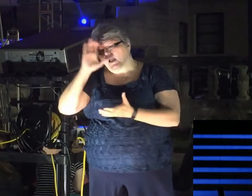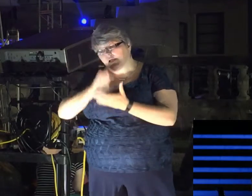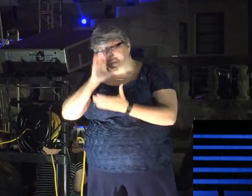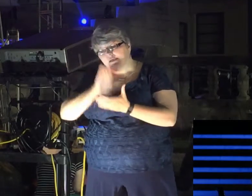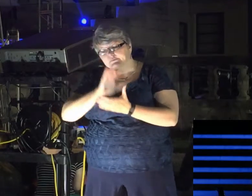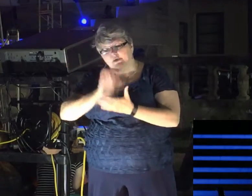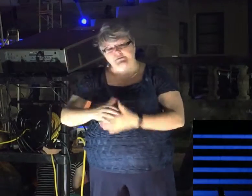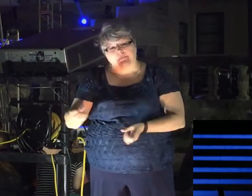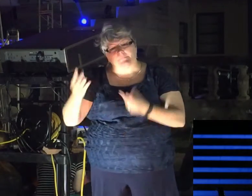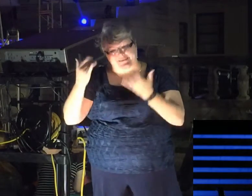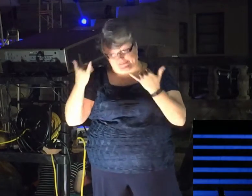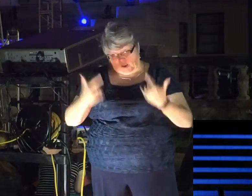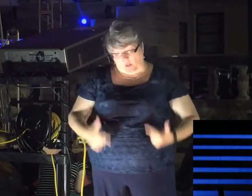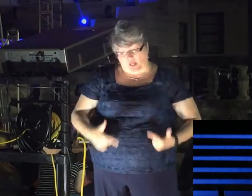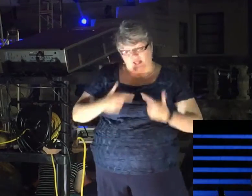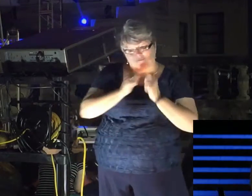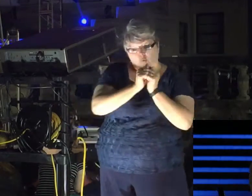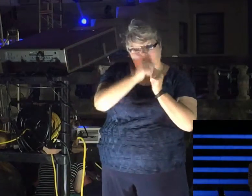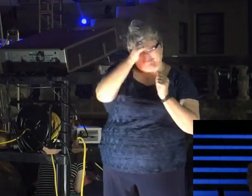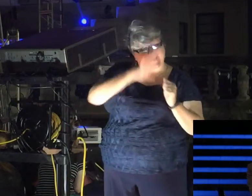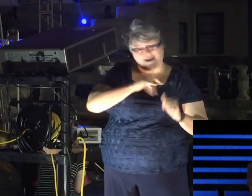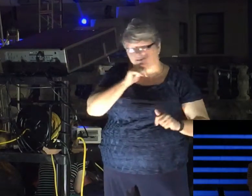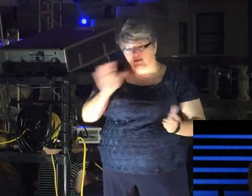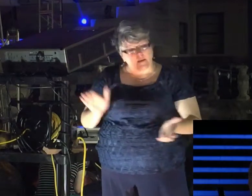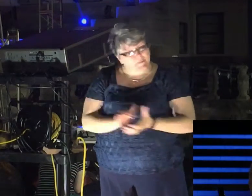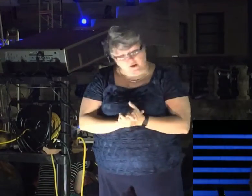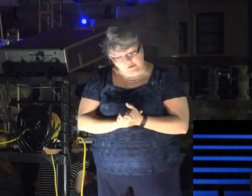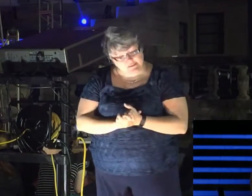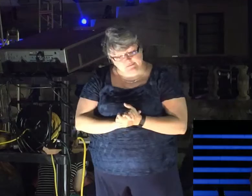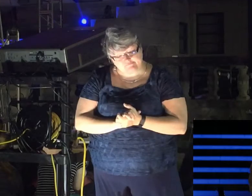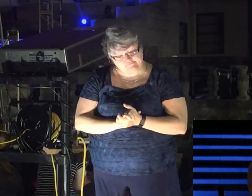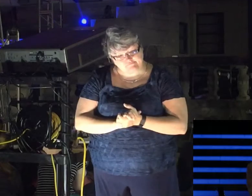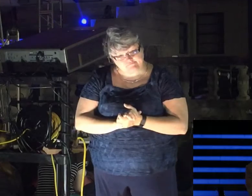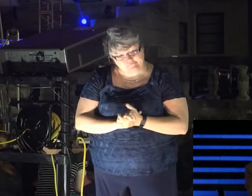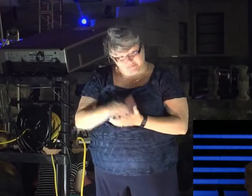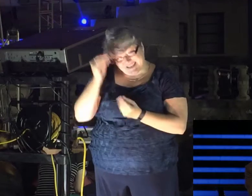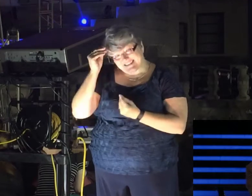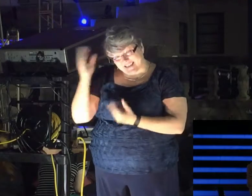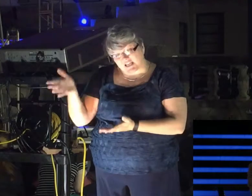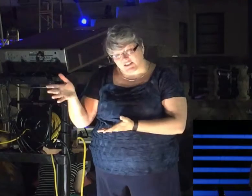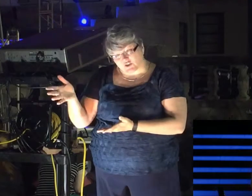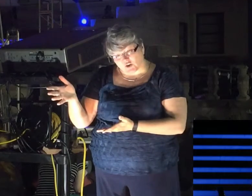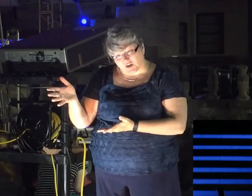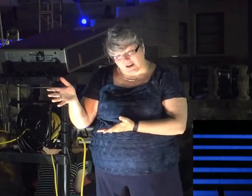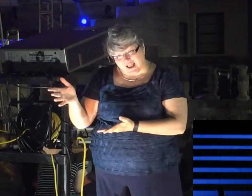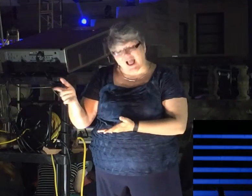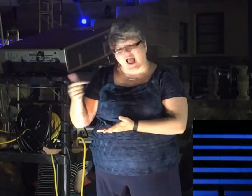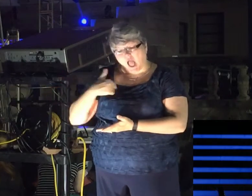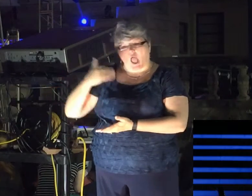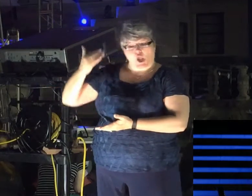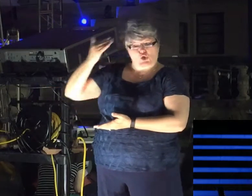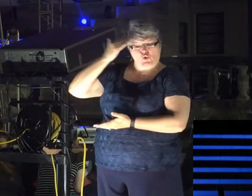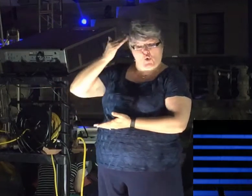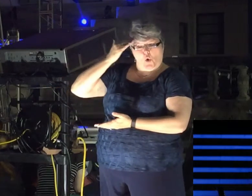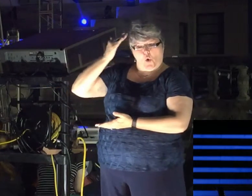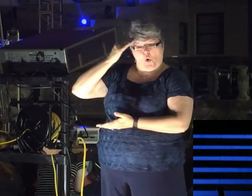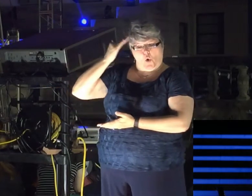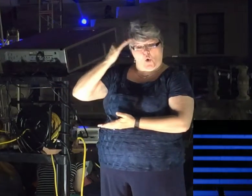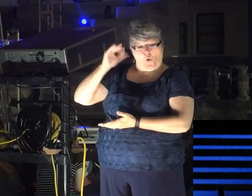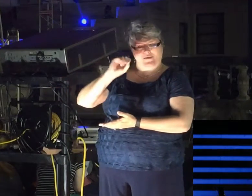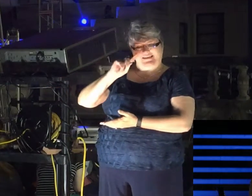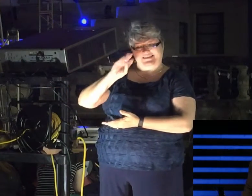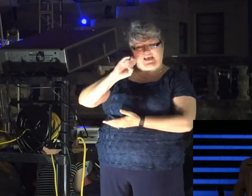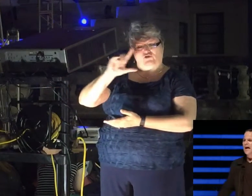had multiple husbands, and I know you're living with a guy now that's not your husband. What he says to her is, I'm